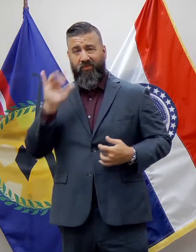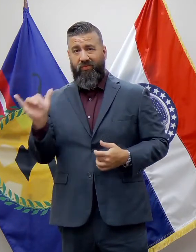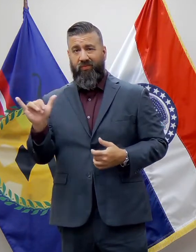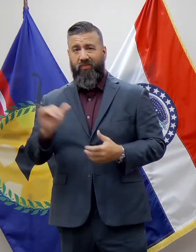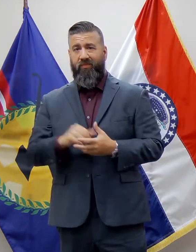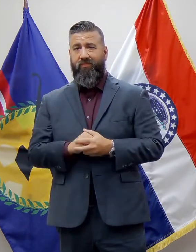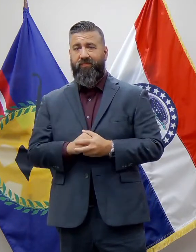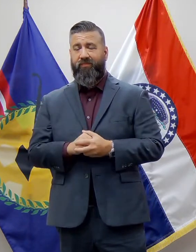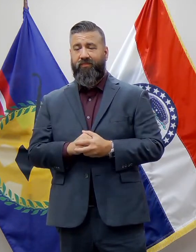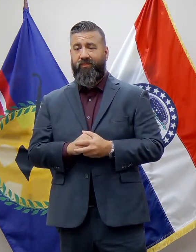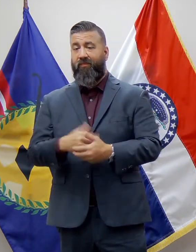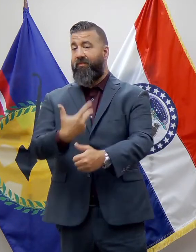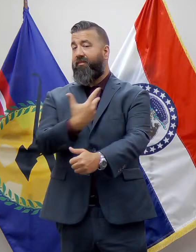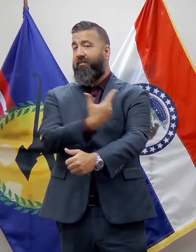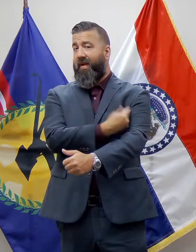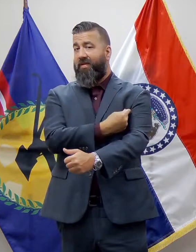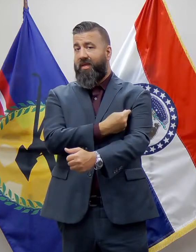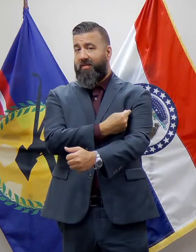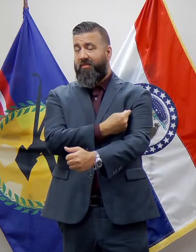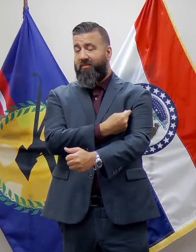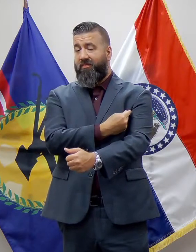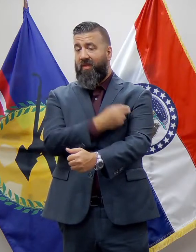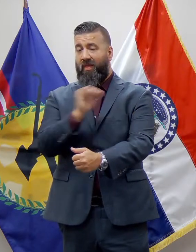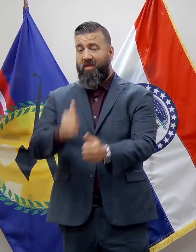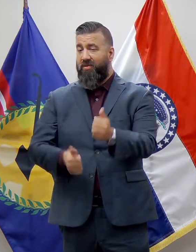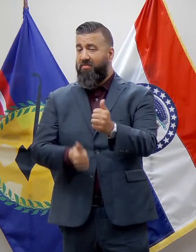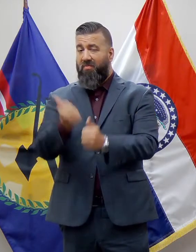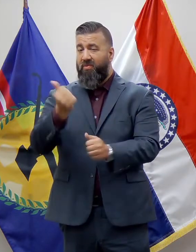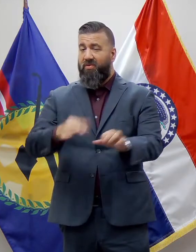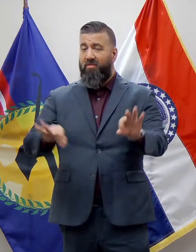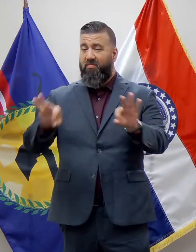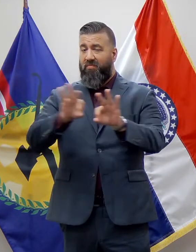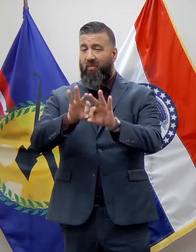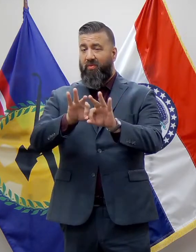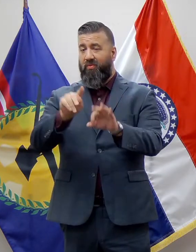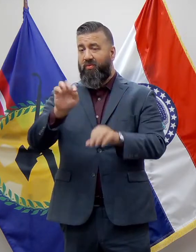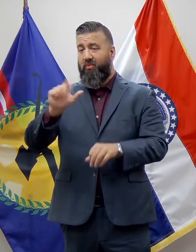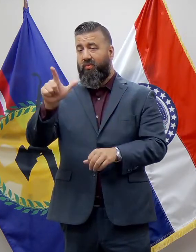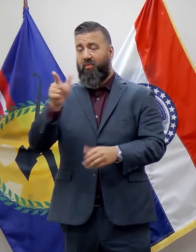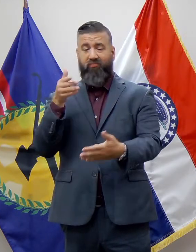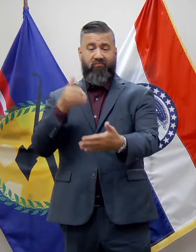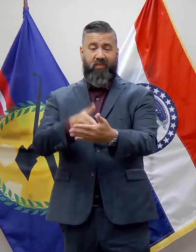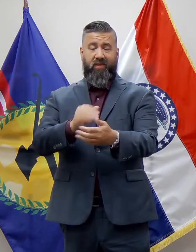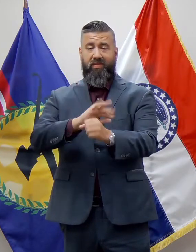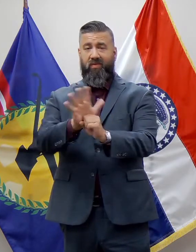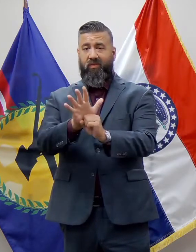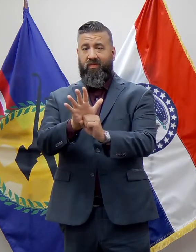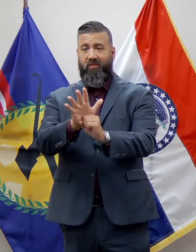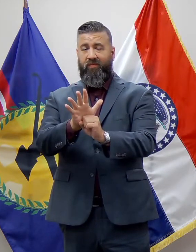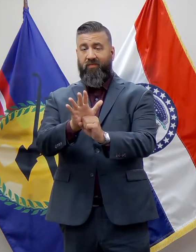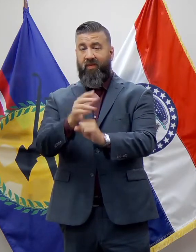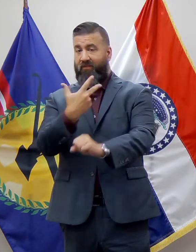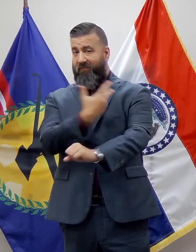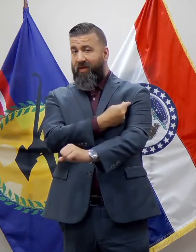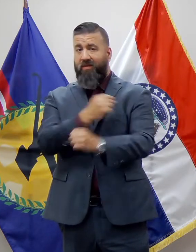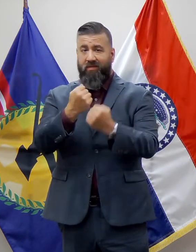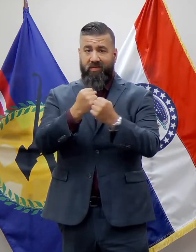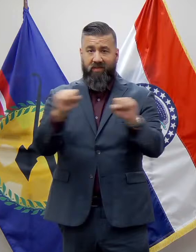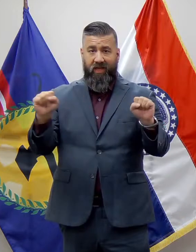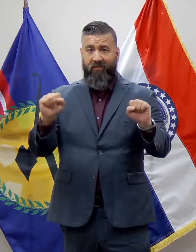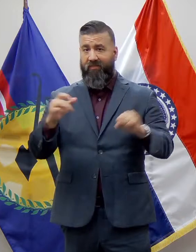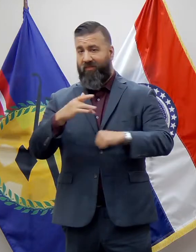Vaccination remains the single most effective tool against the virus. Vaccinations are safe, readily available, and free throughout the